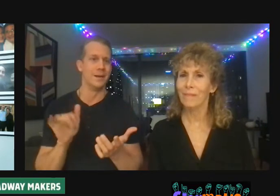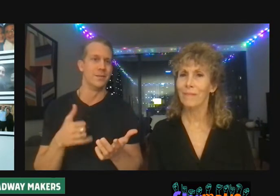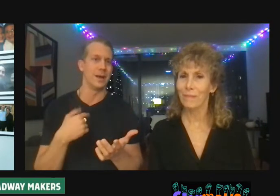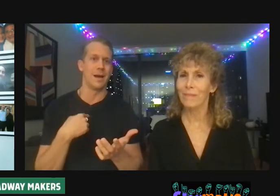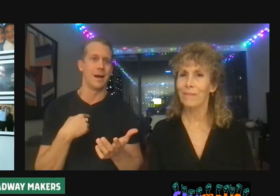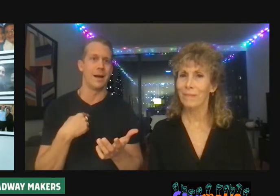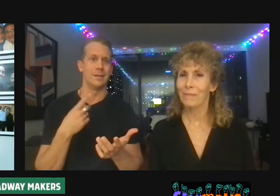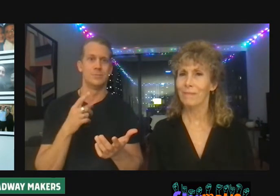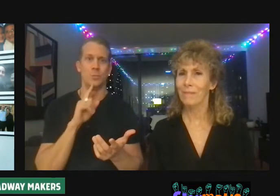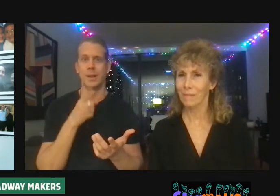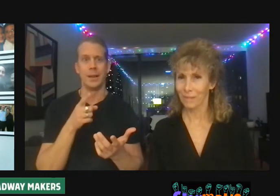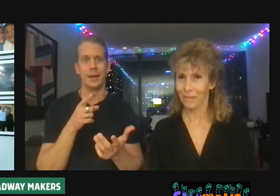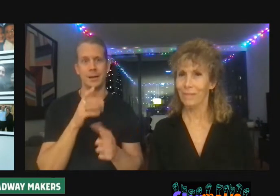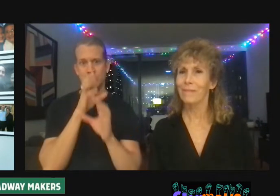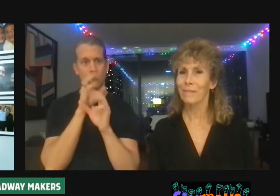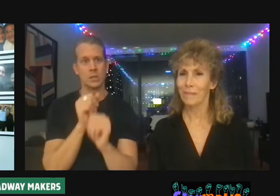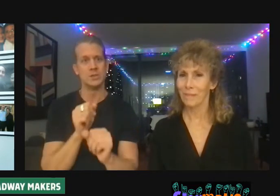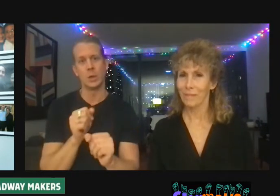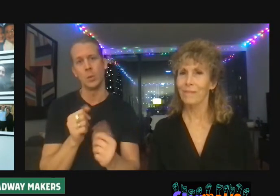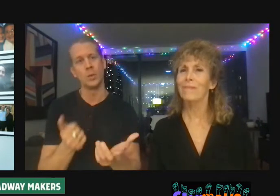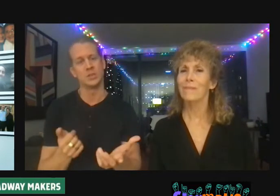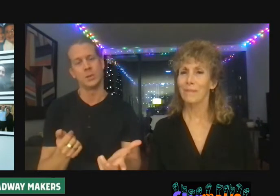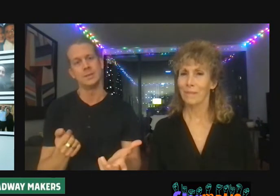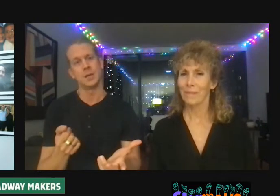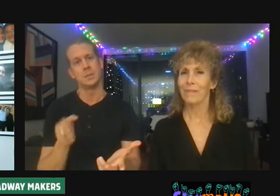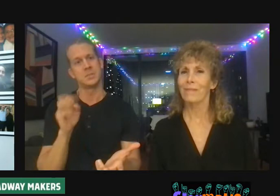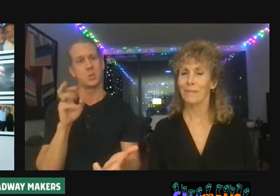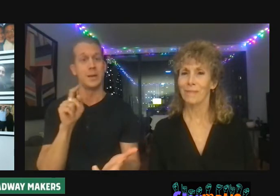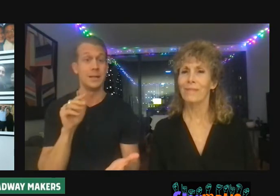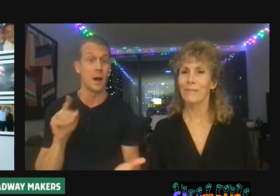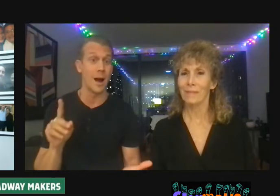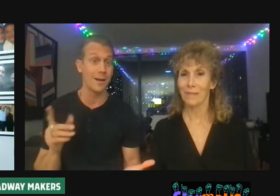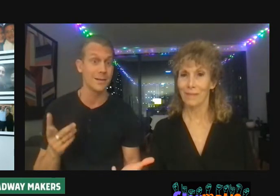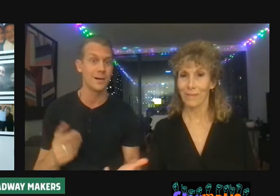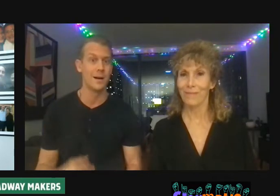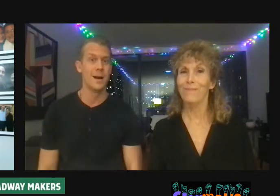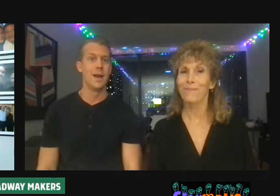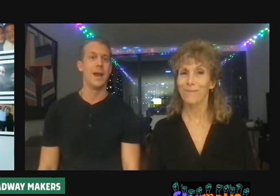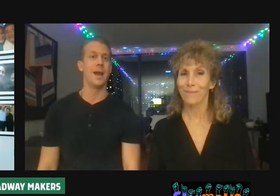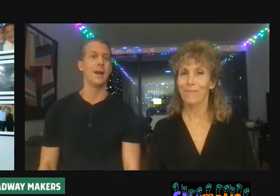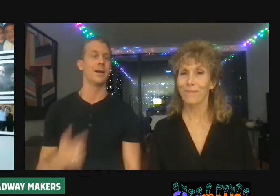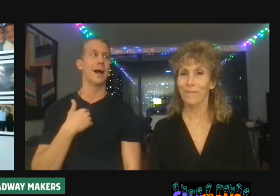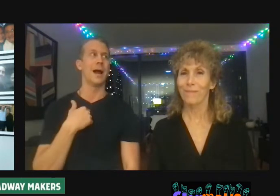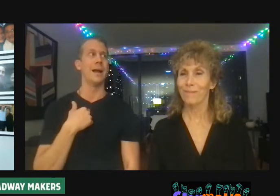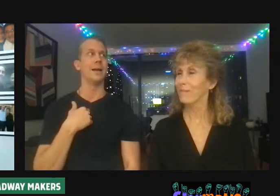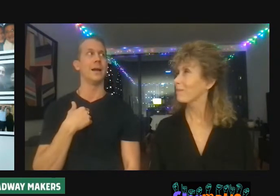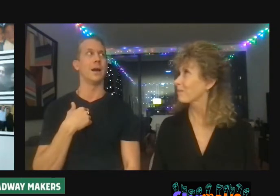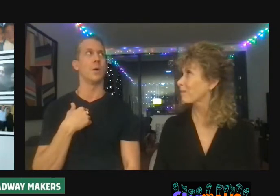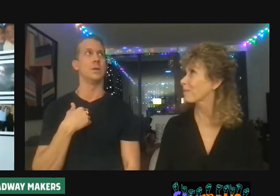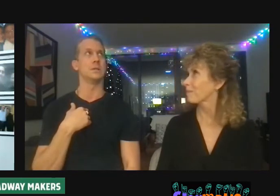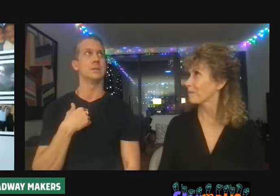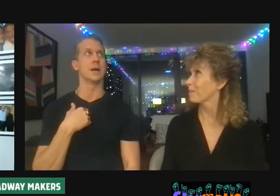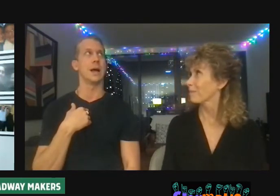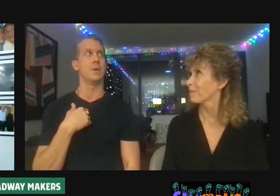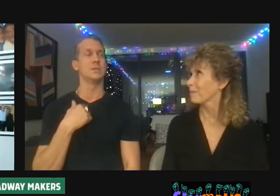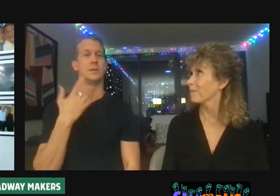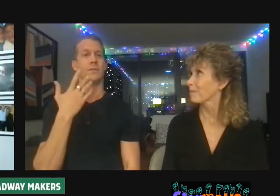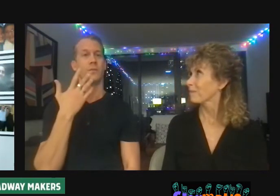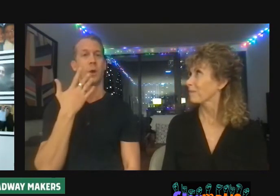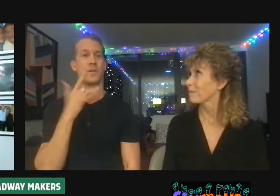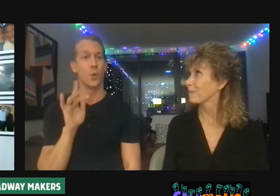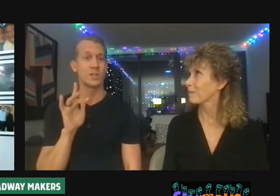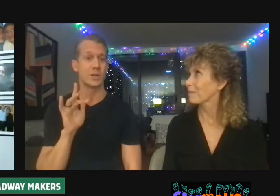play that I really am drawn to, which is Sweetie Todd. And